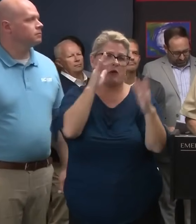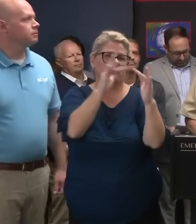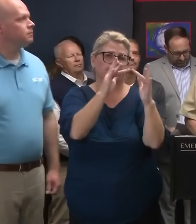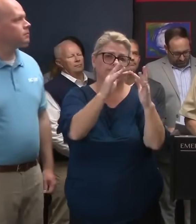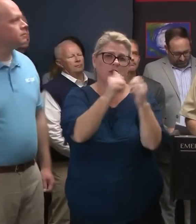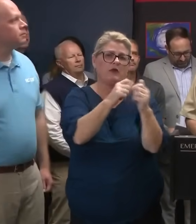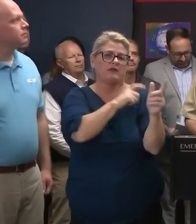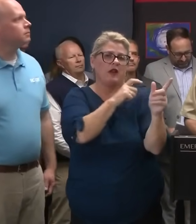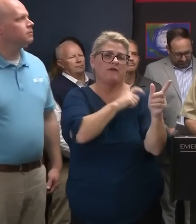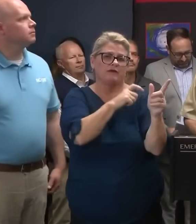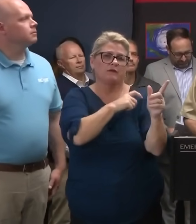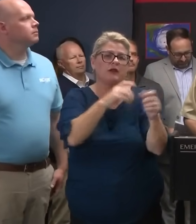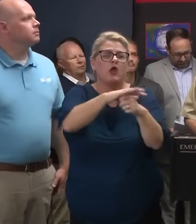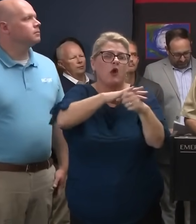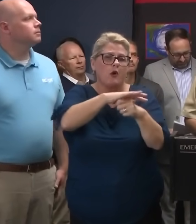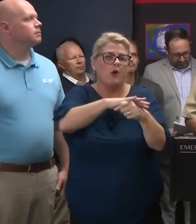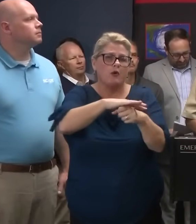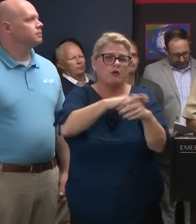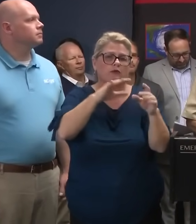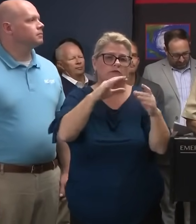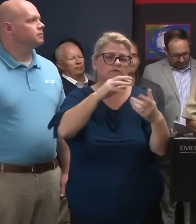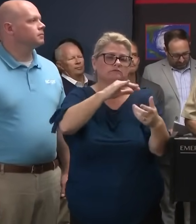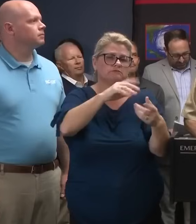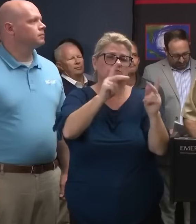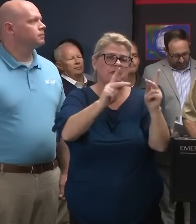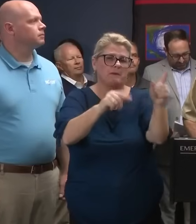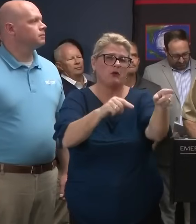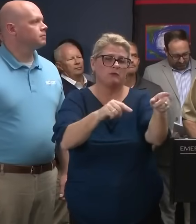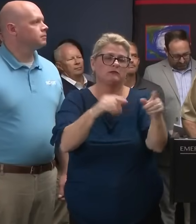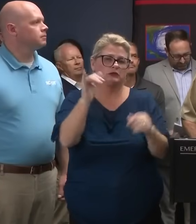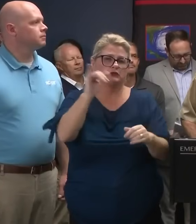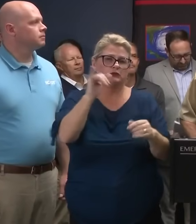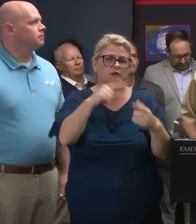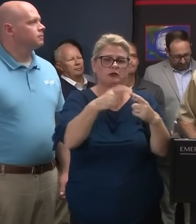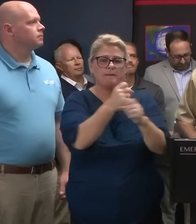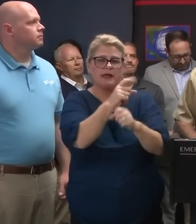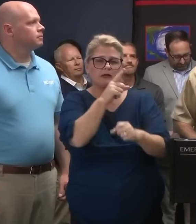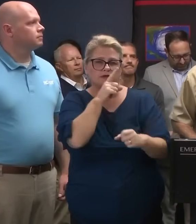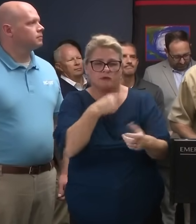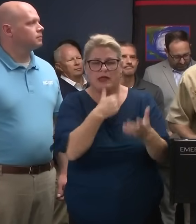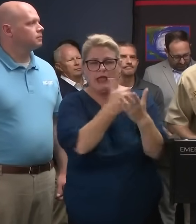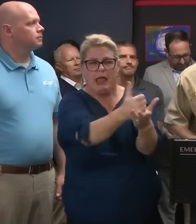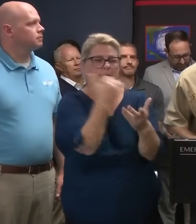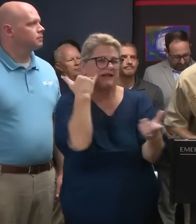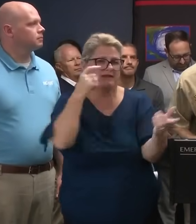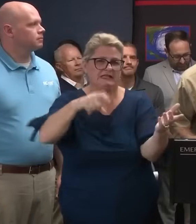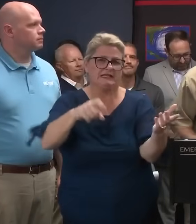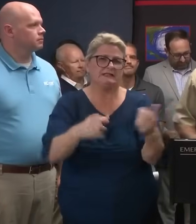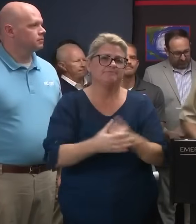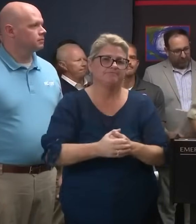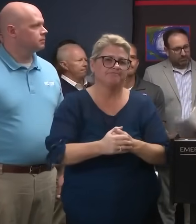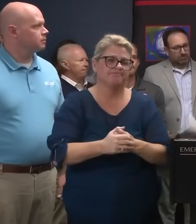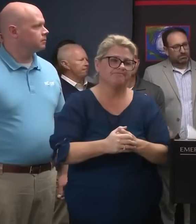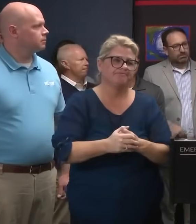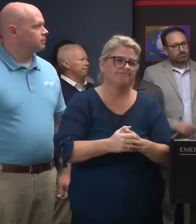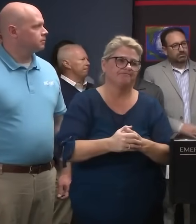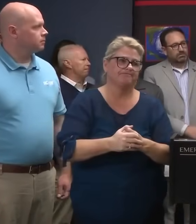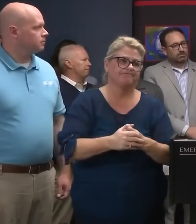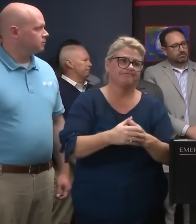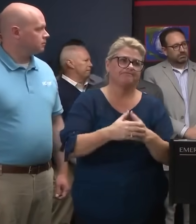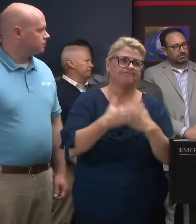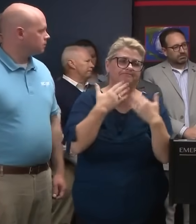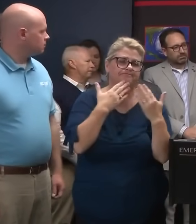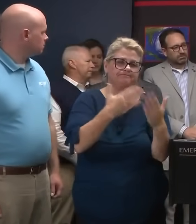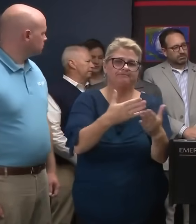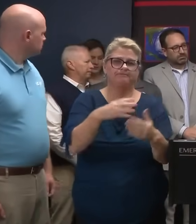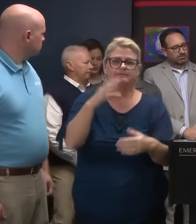contact with our law enforcement, local law enforcement partners, and respond to any requests they have for additional services. Thank you, Chief Keel.